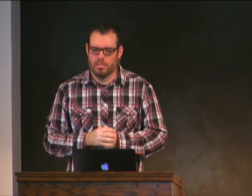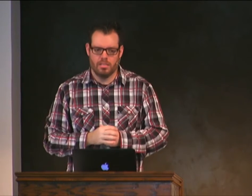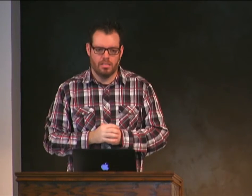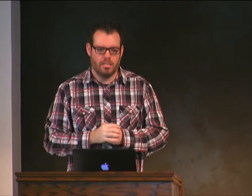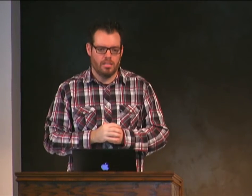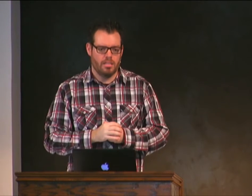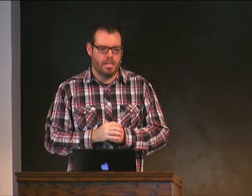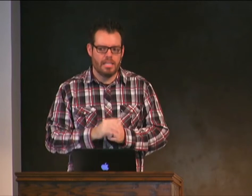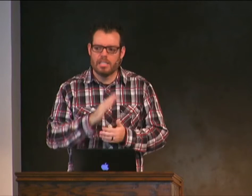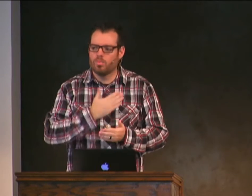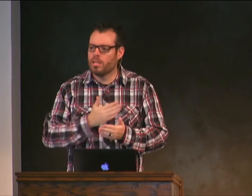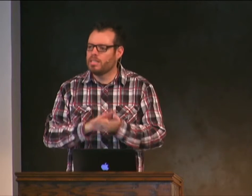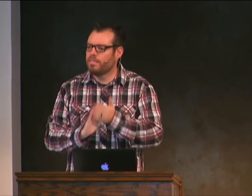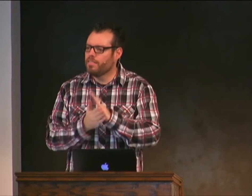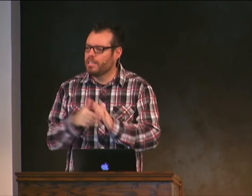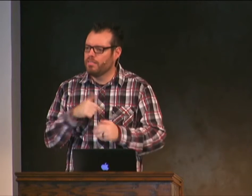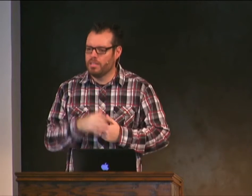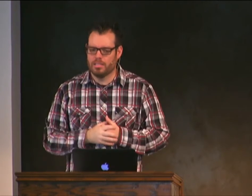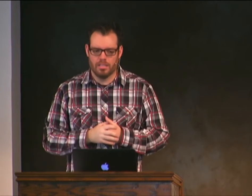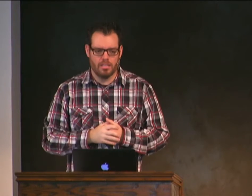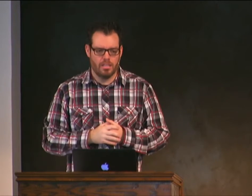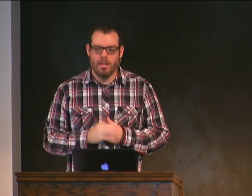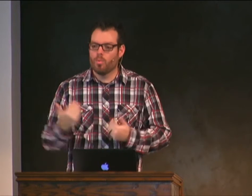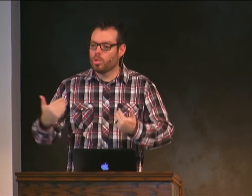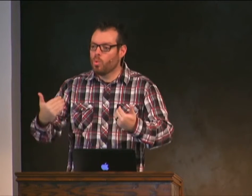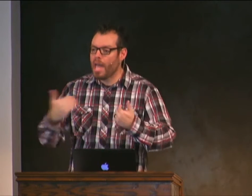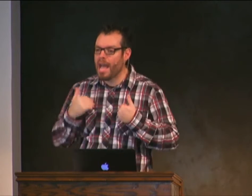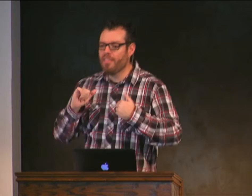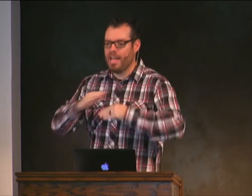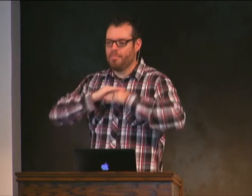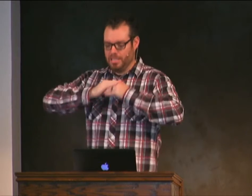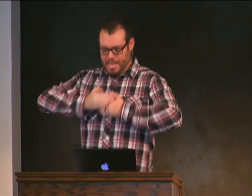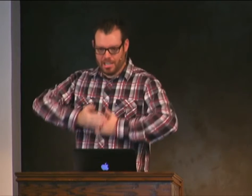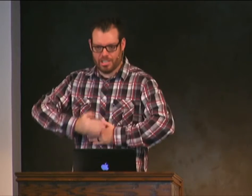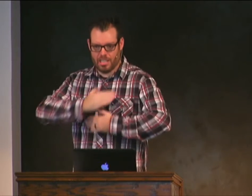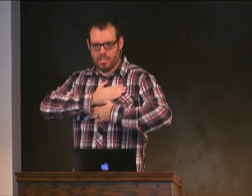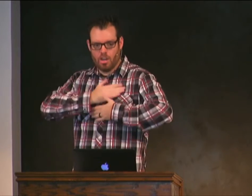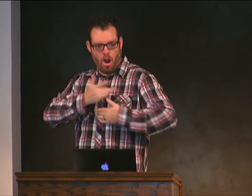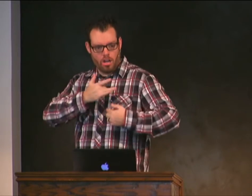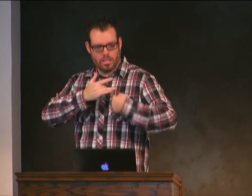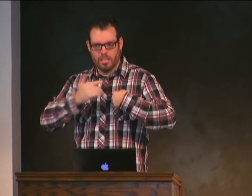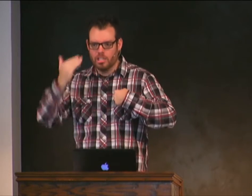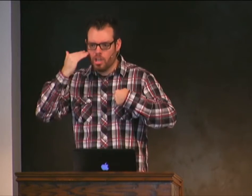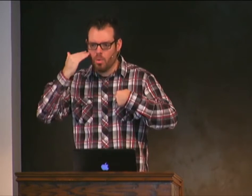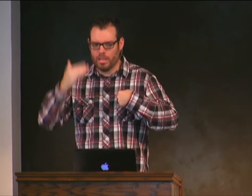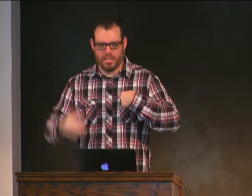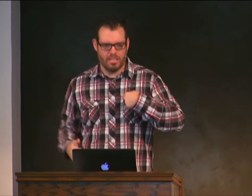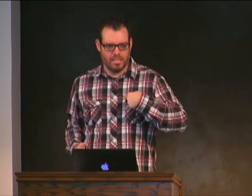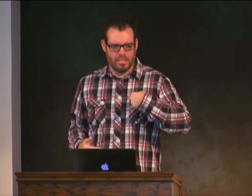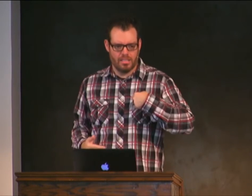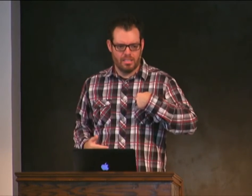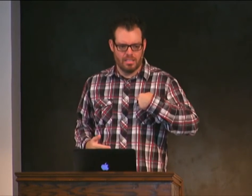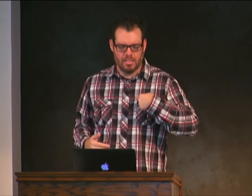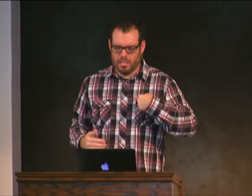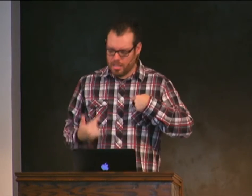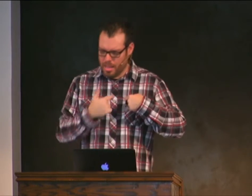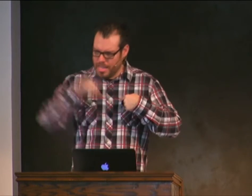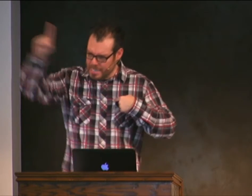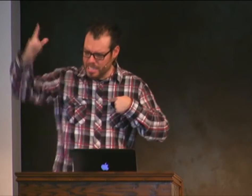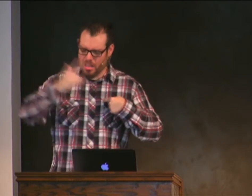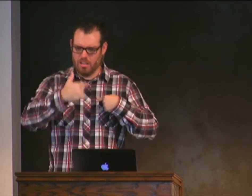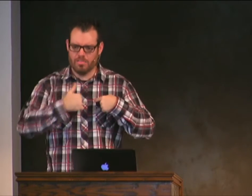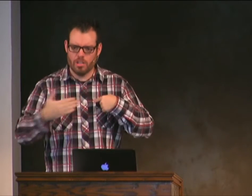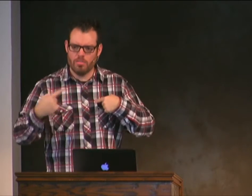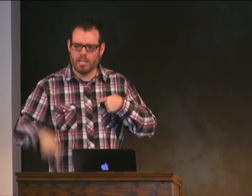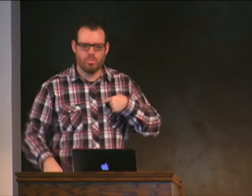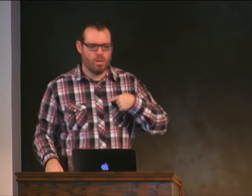what. And he is willing to forgive us. But when you have that protection on your heart, knowing